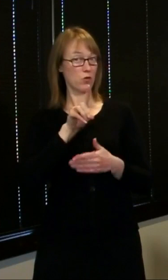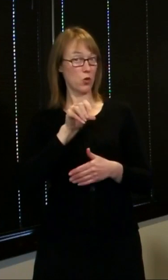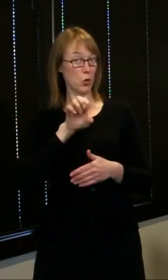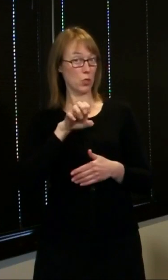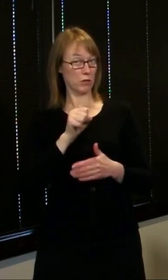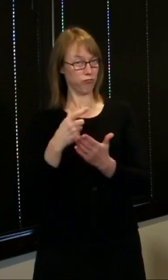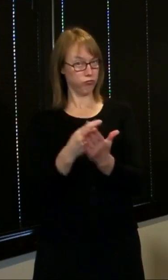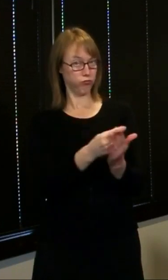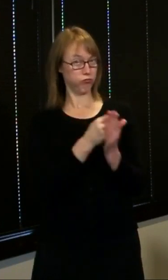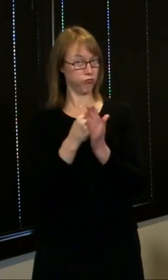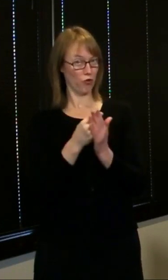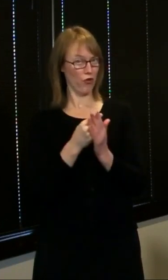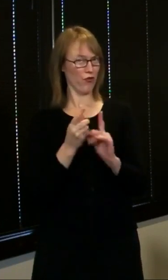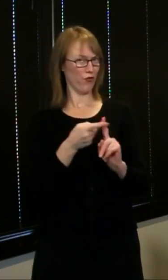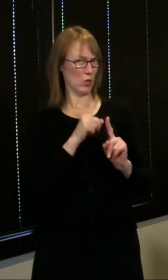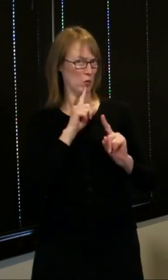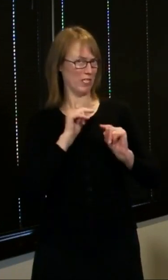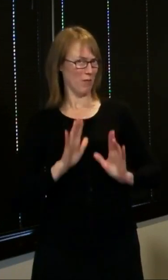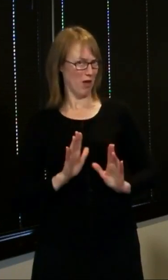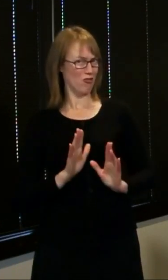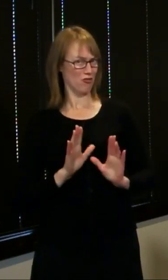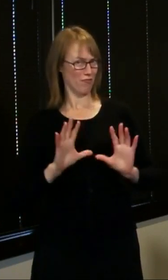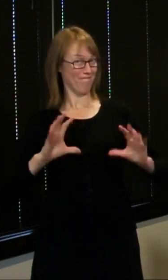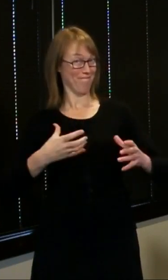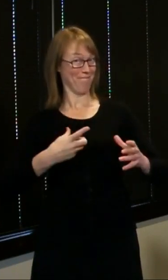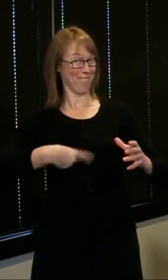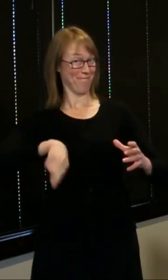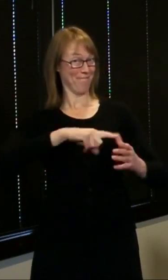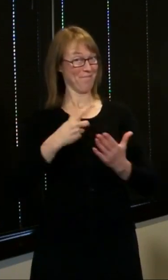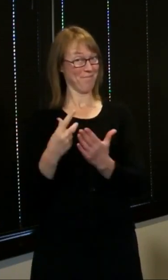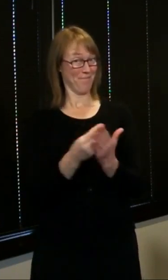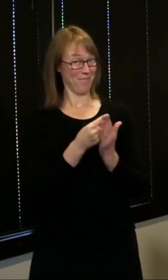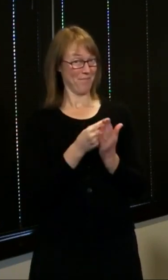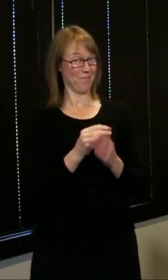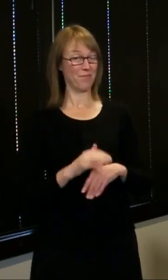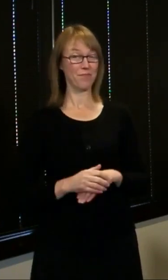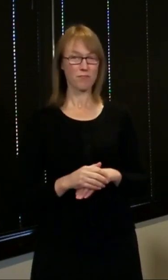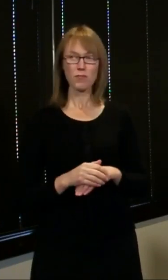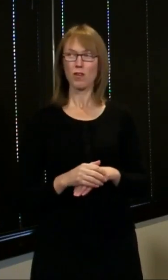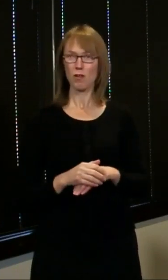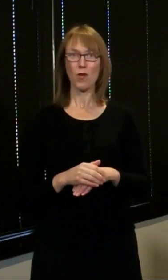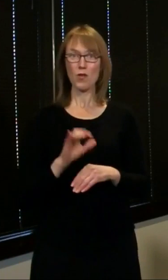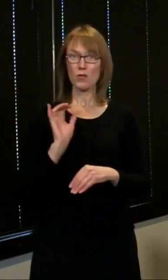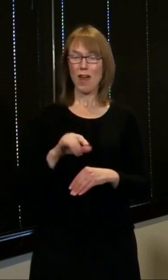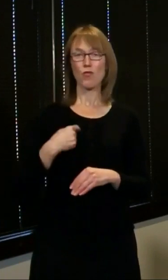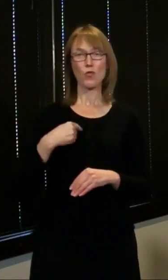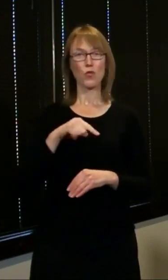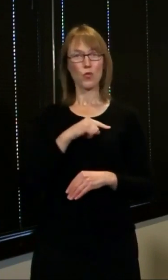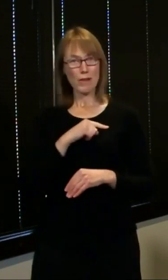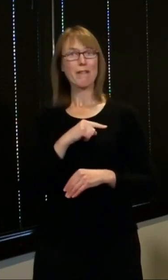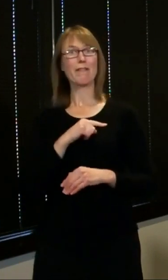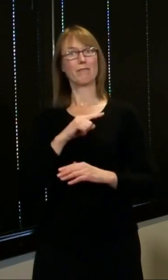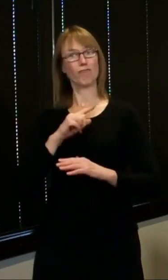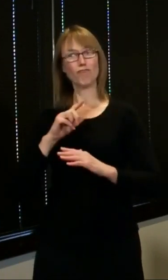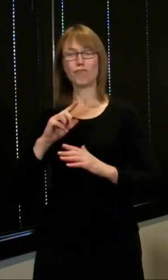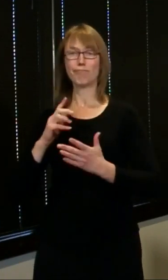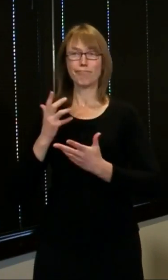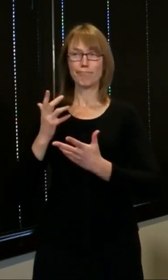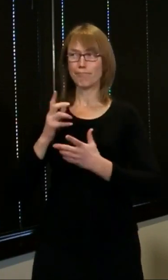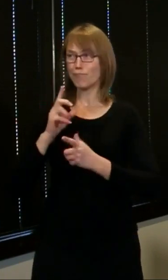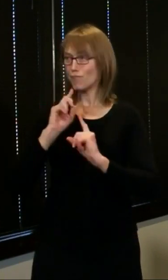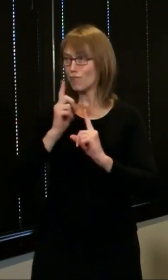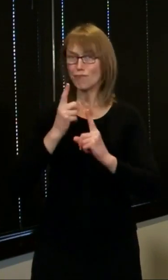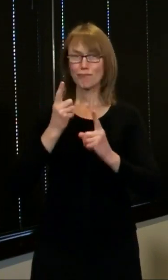vaccinated. And so it's been a great thing seeing us working together as a community to vaccinate those